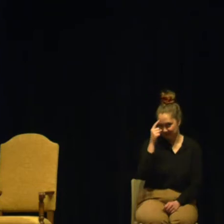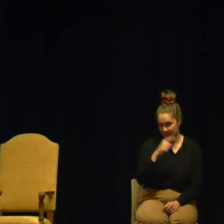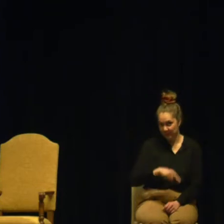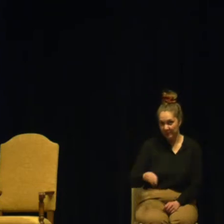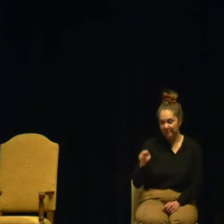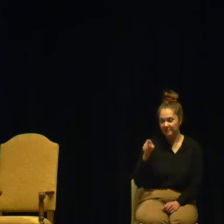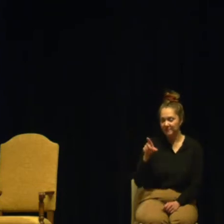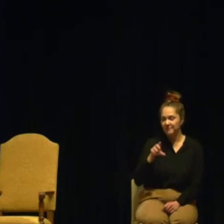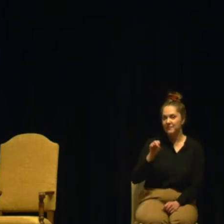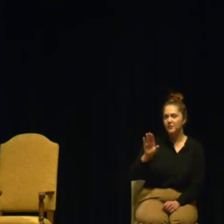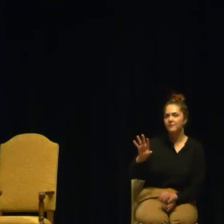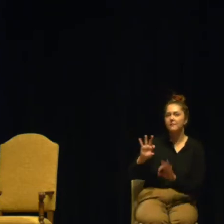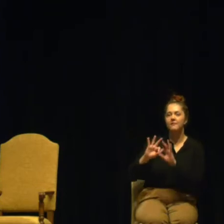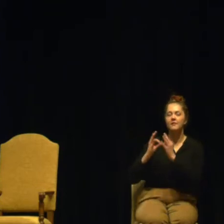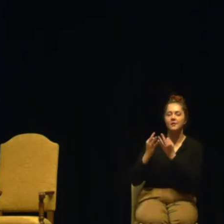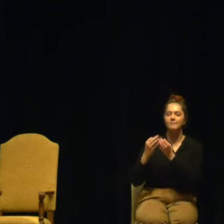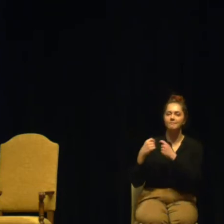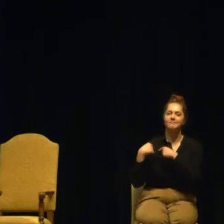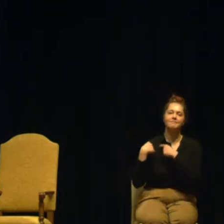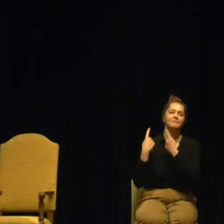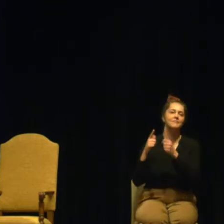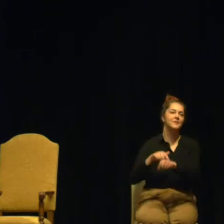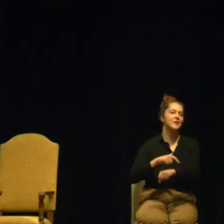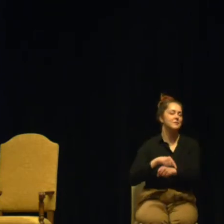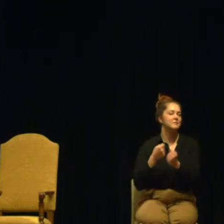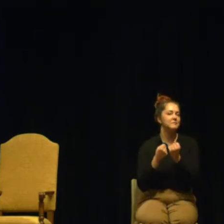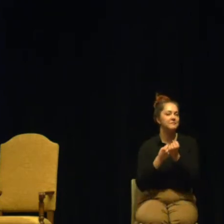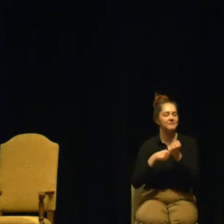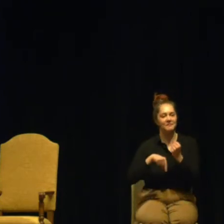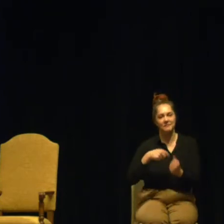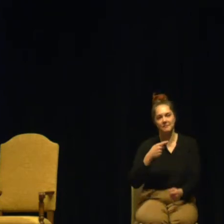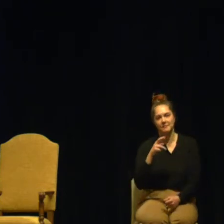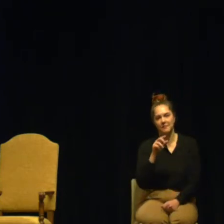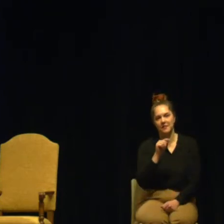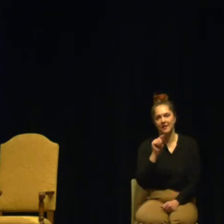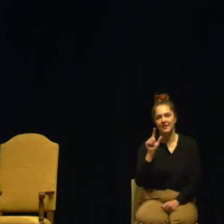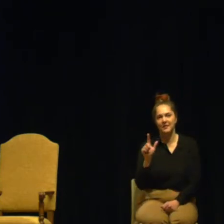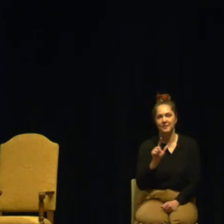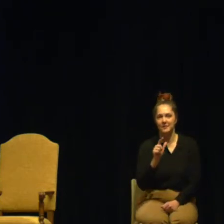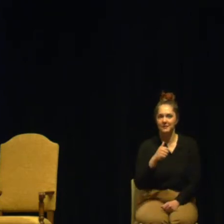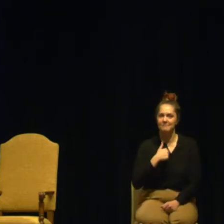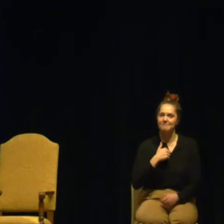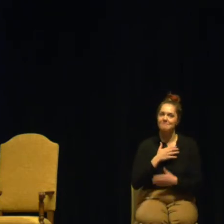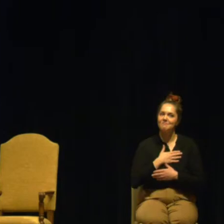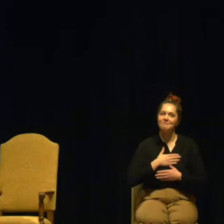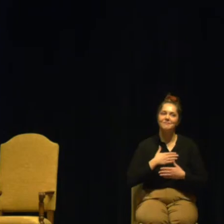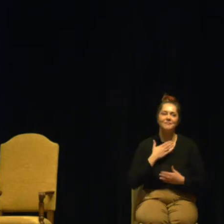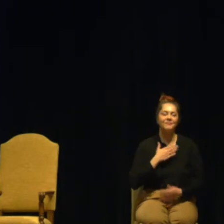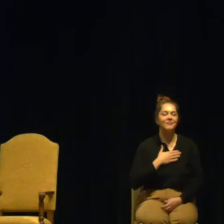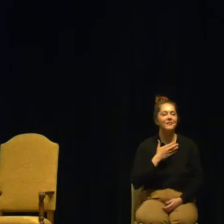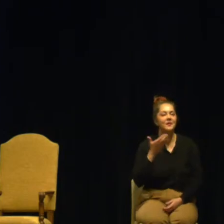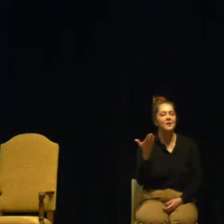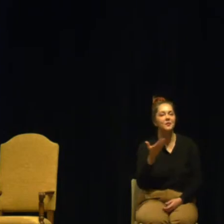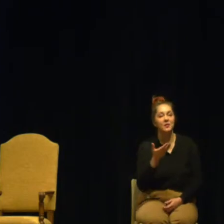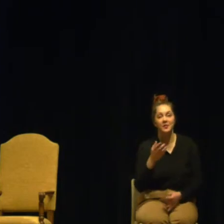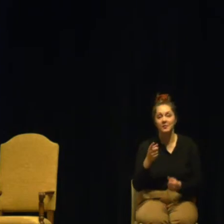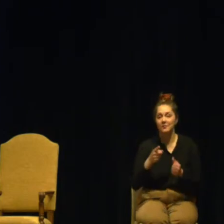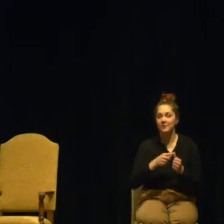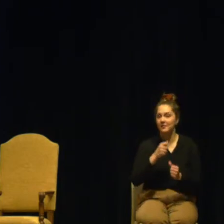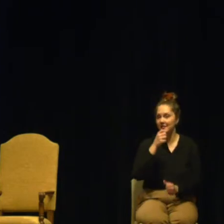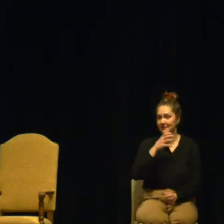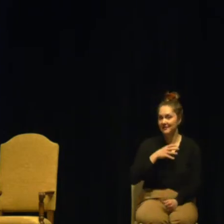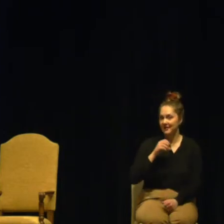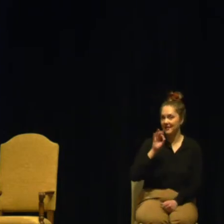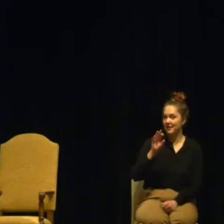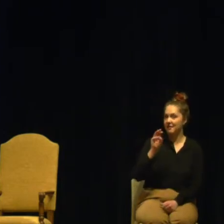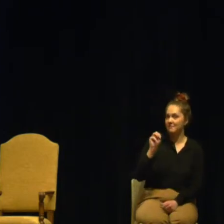her family have been longtime supporters of the Pratt Library, and it is my pleasure to welcome the First Lady of